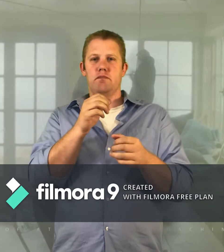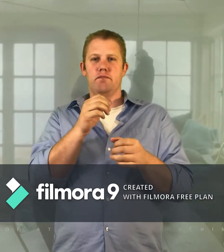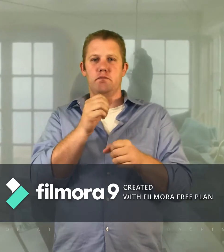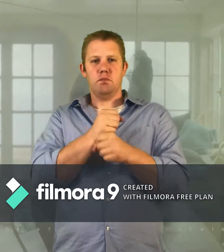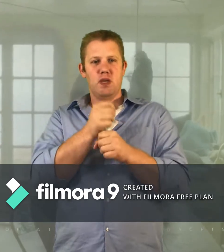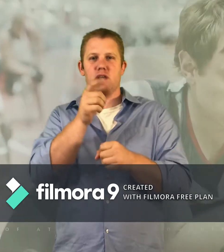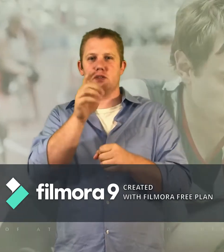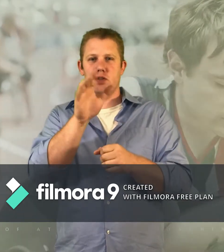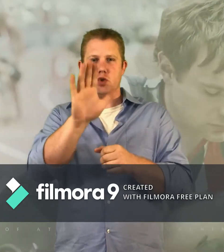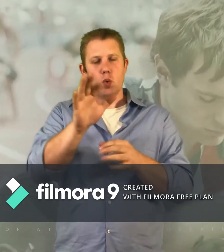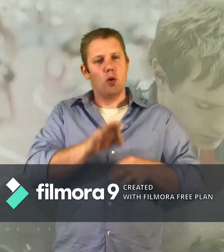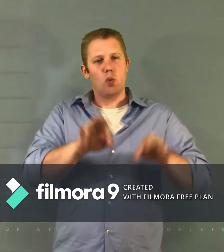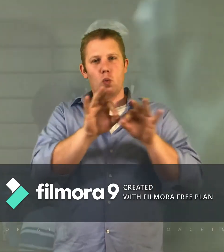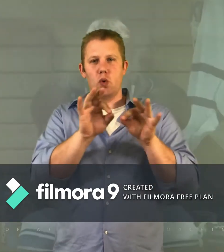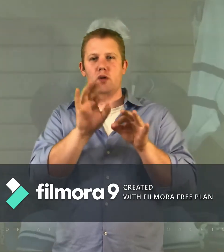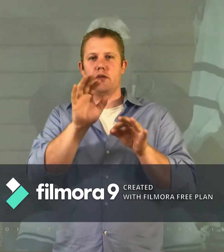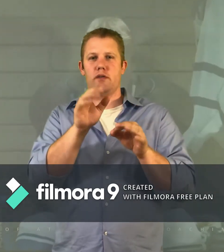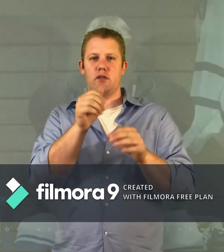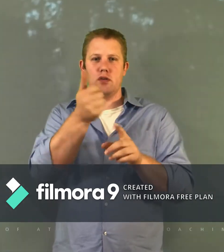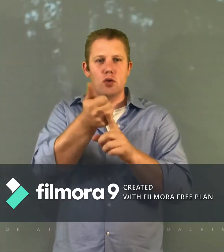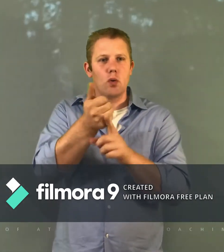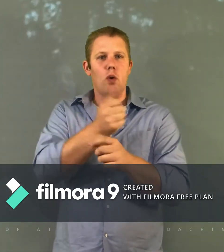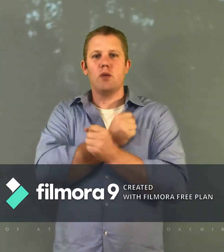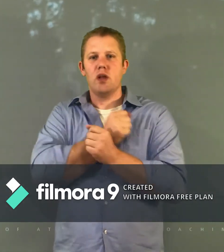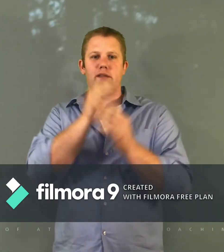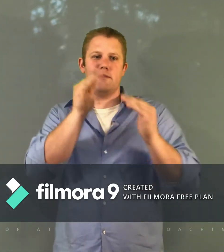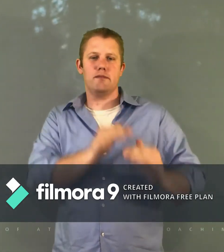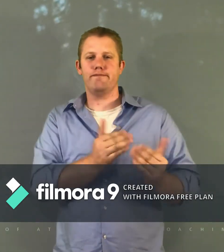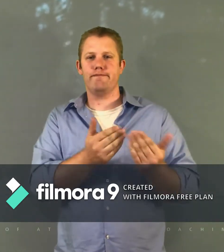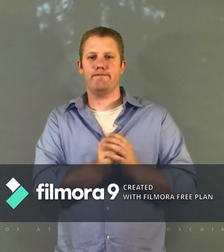nothing that invalidates that you're worthy of your own love.